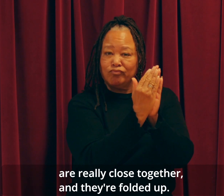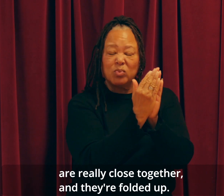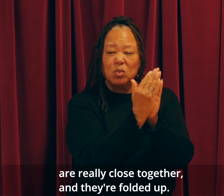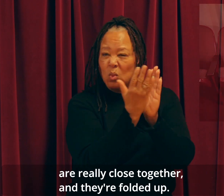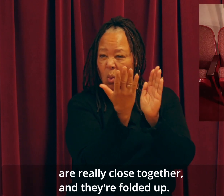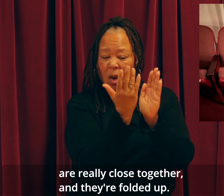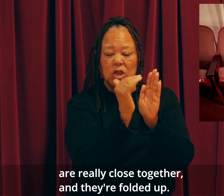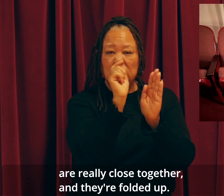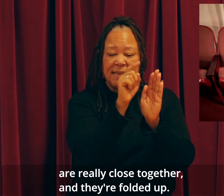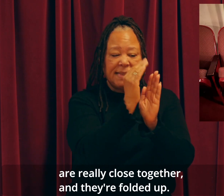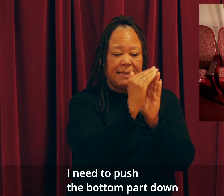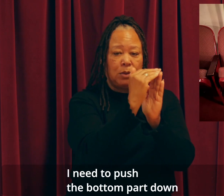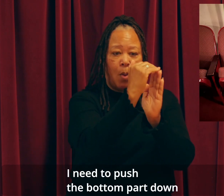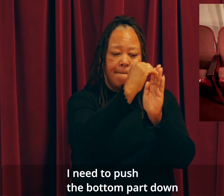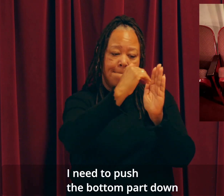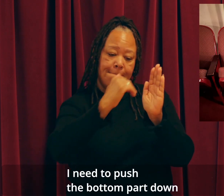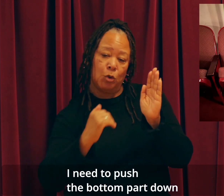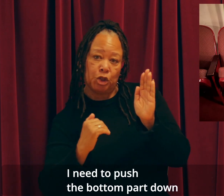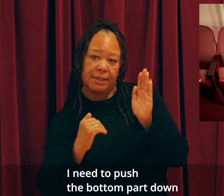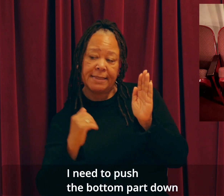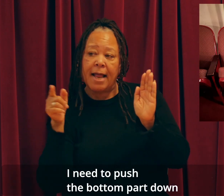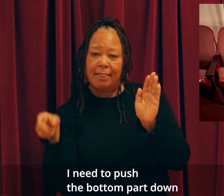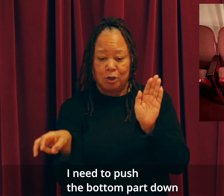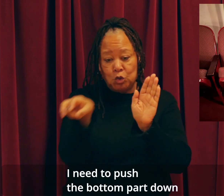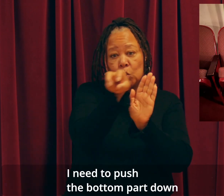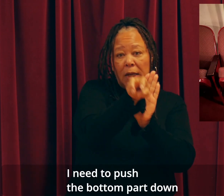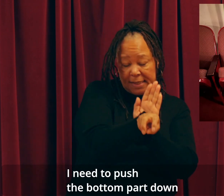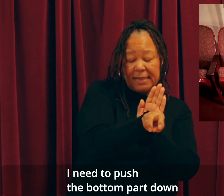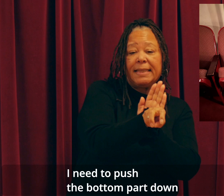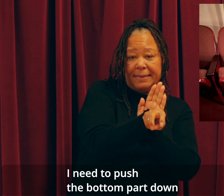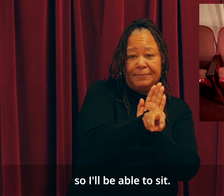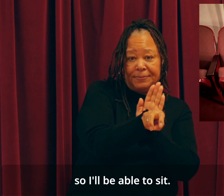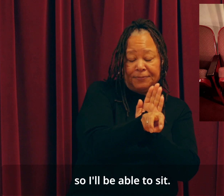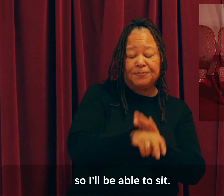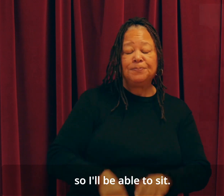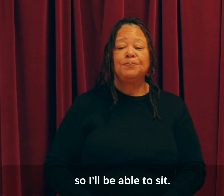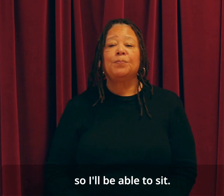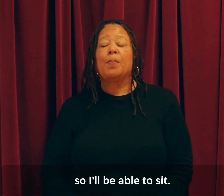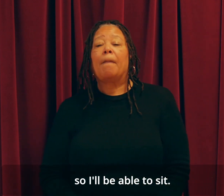up. I need to push the bottom part down so I'll be able to sit.